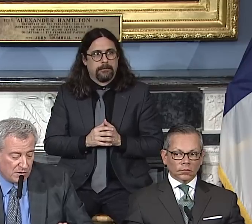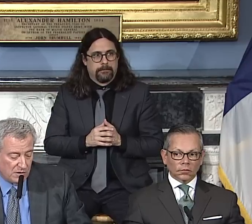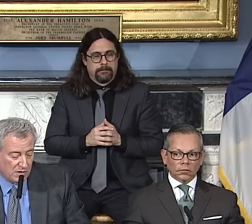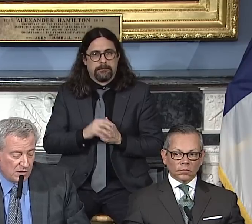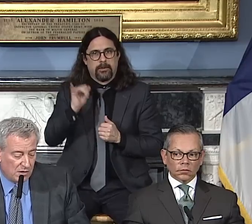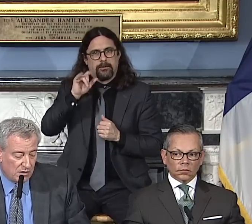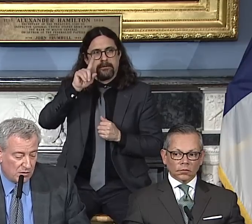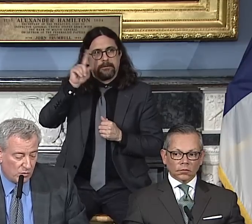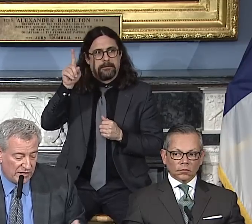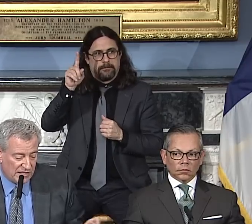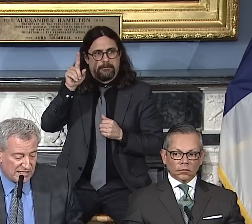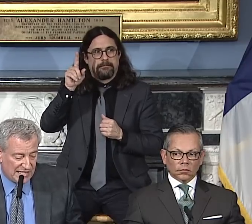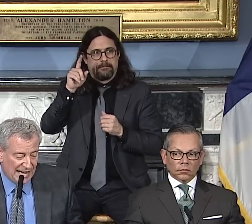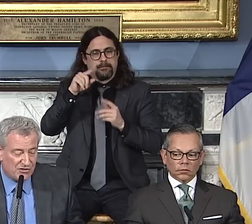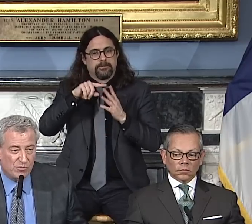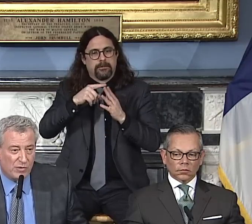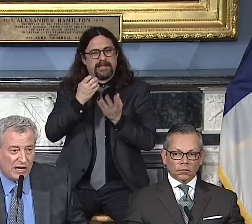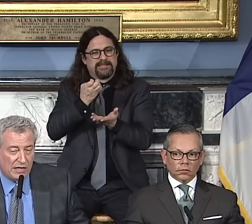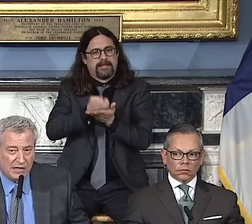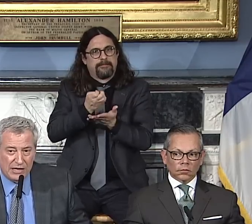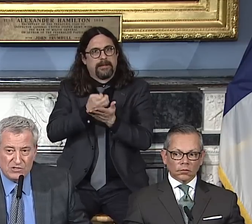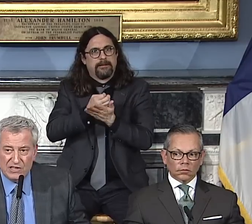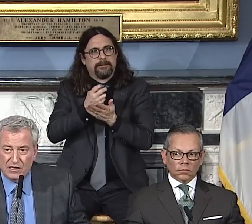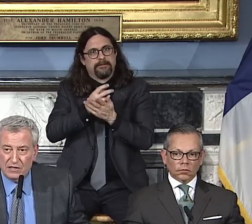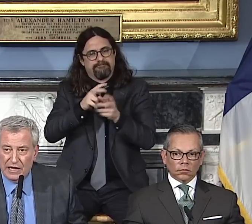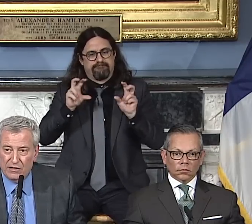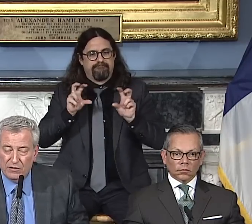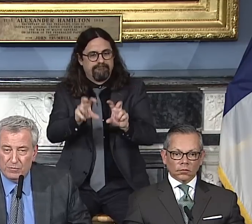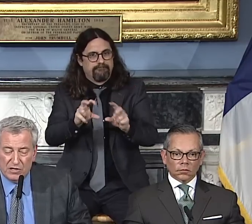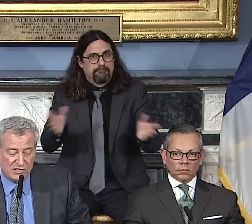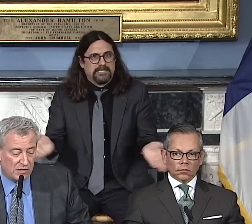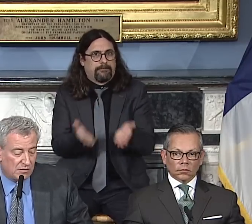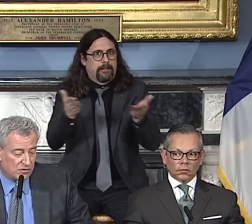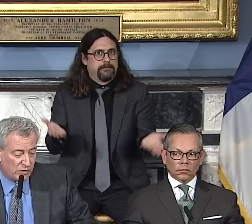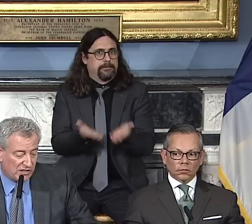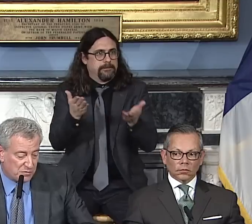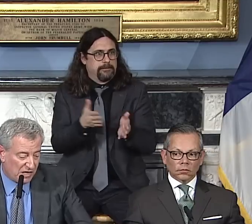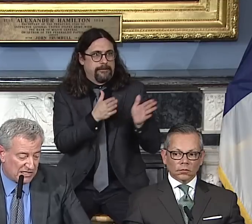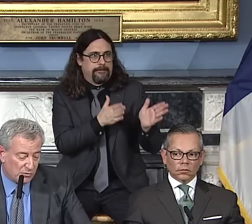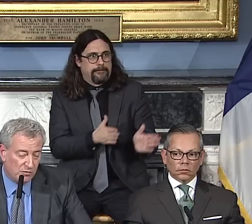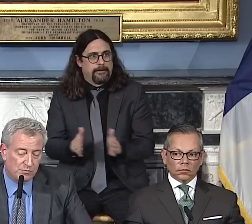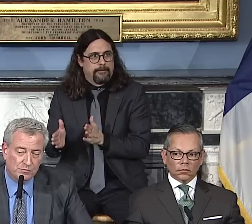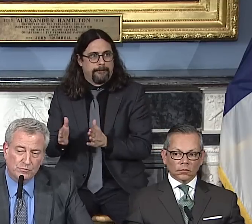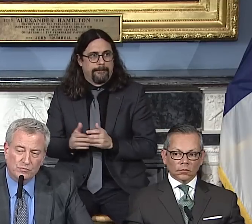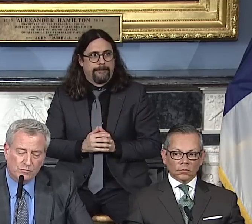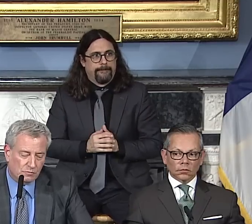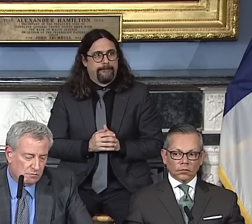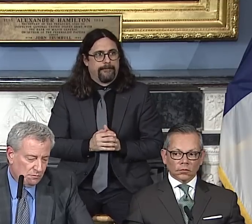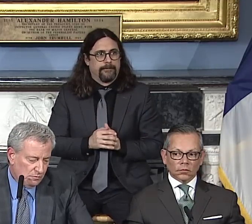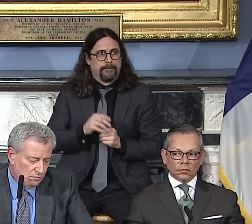step. We need to see action by the House, Senate, and the President as quickly as possible.